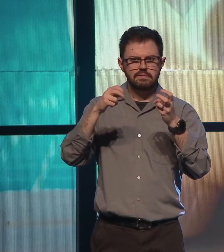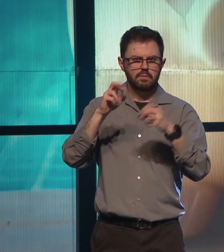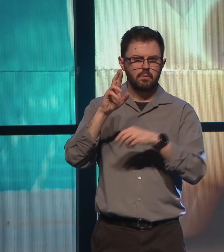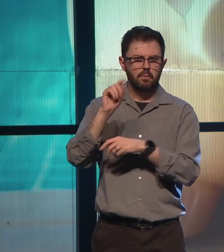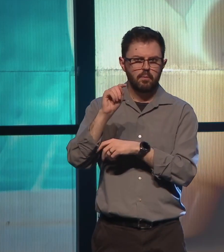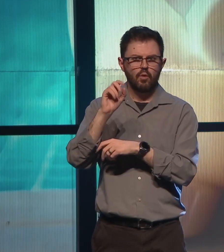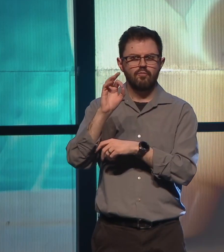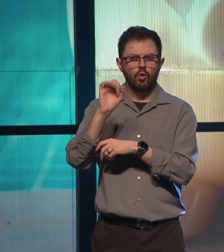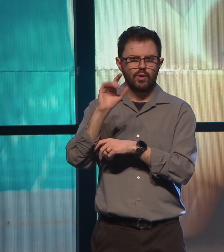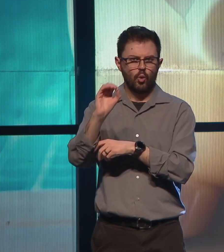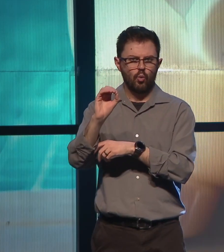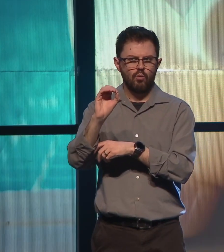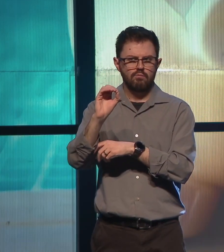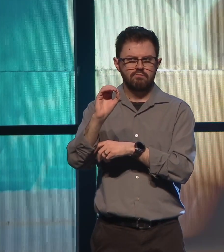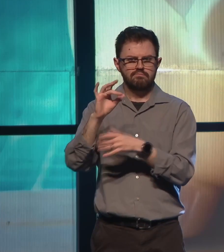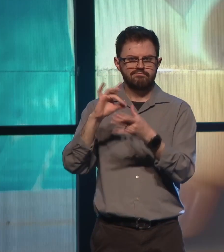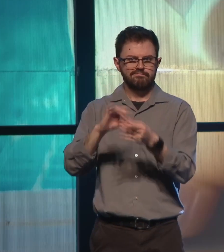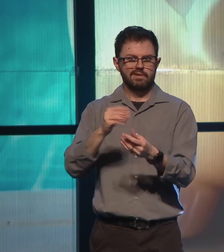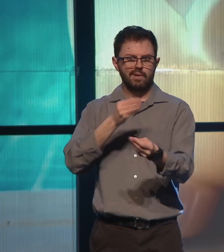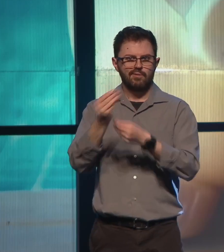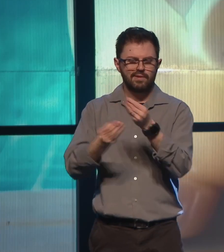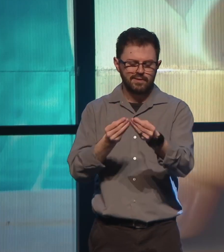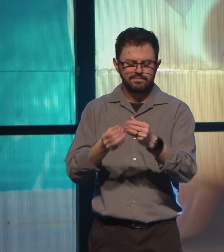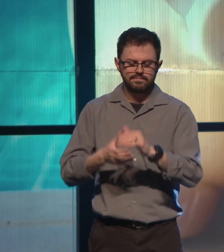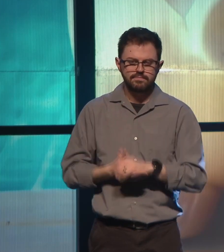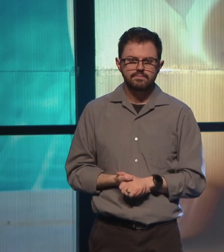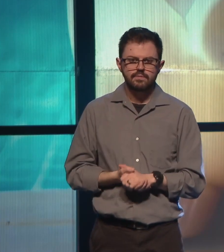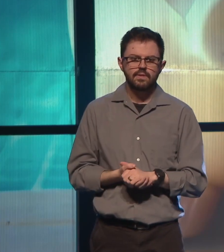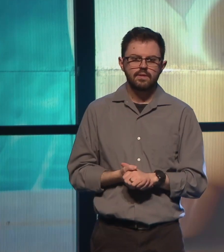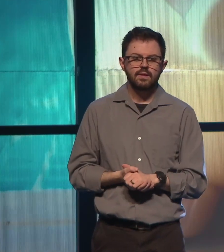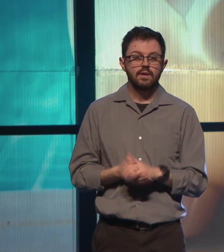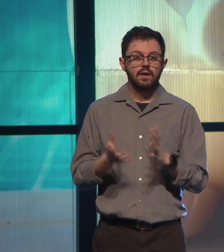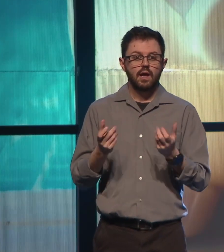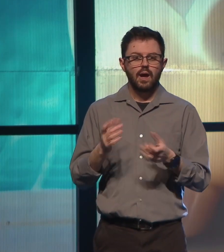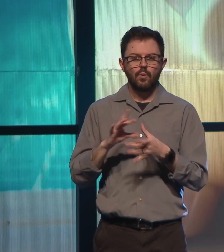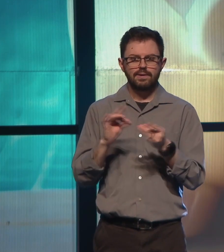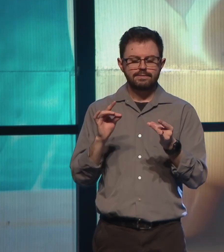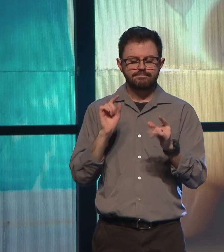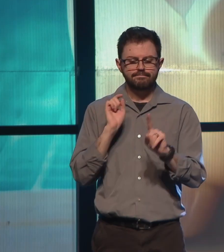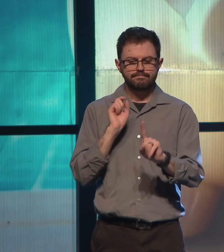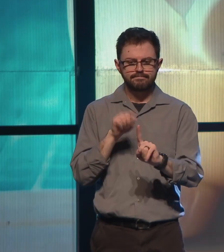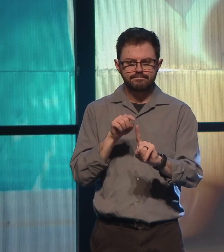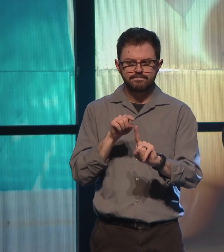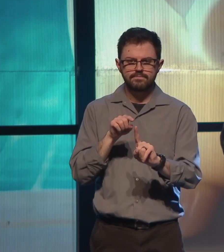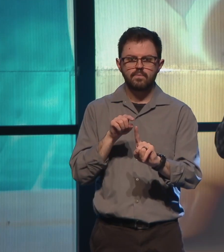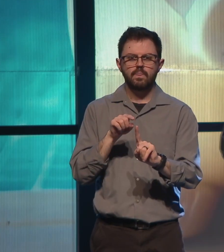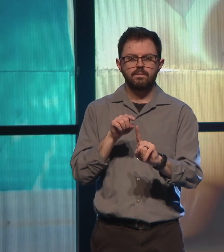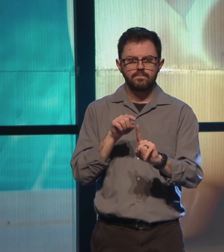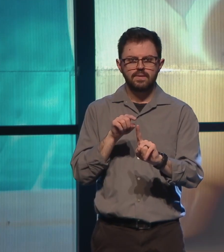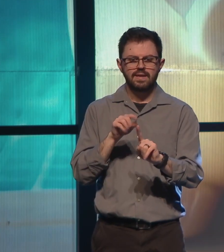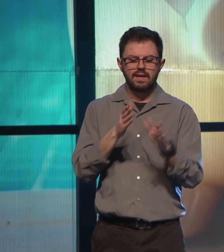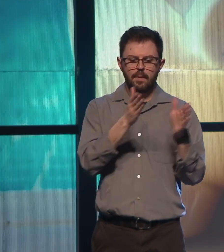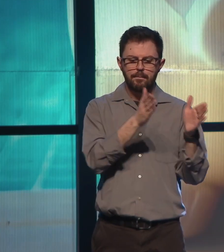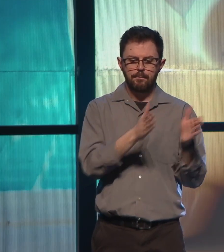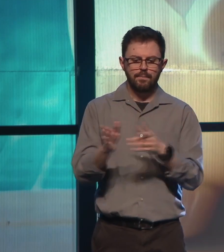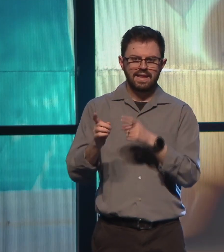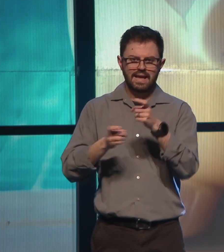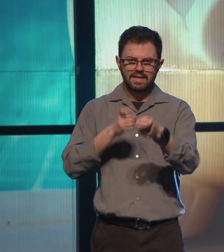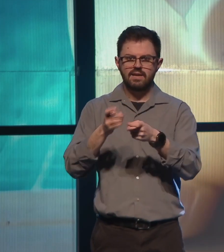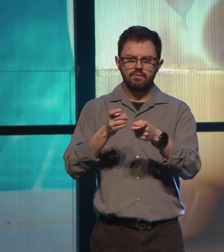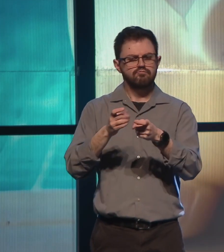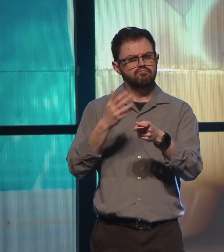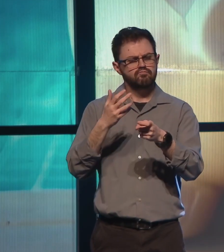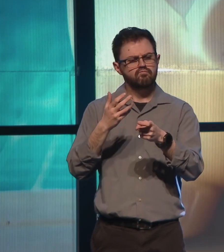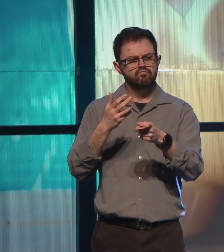giving, right? And I do want to say this, I think there's something really powerful about planned giving, not just like what we're